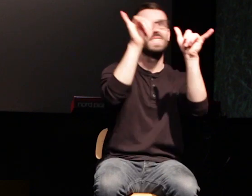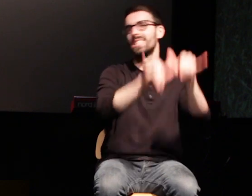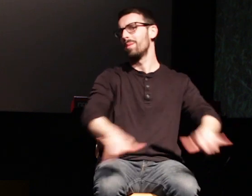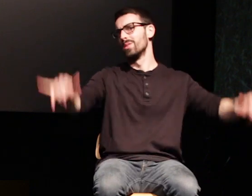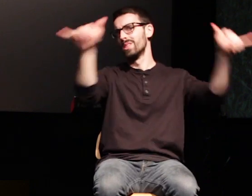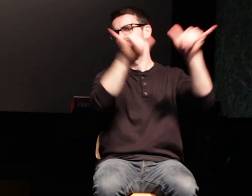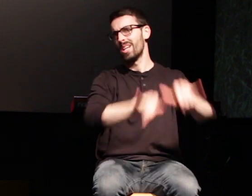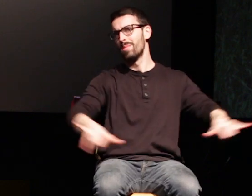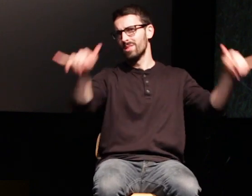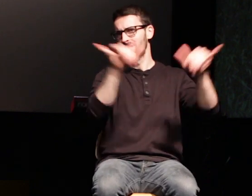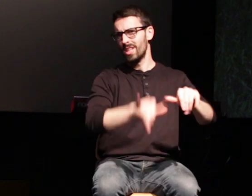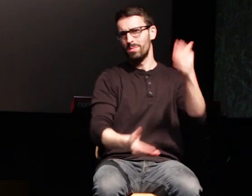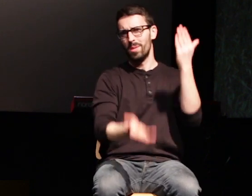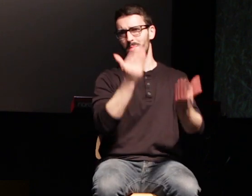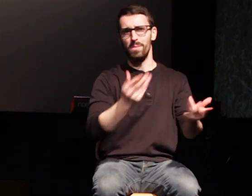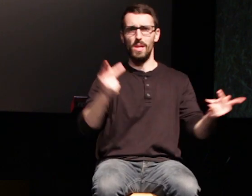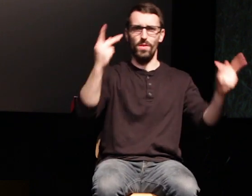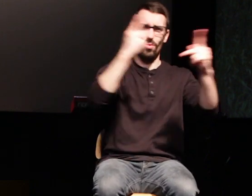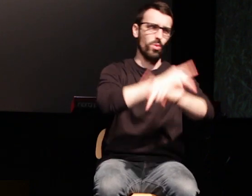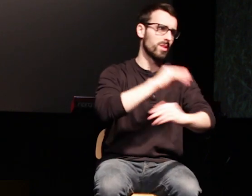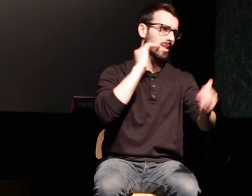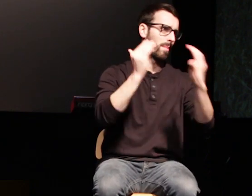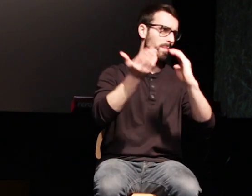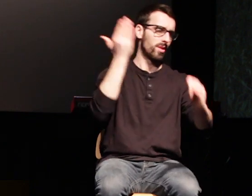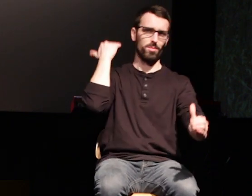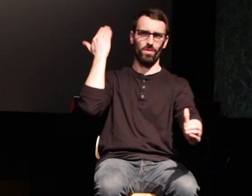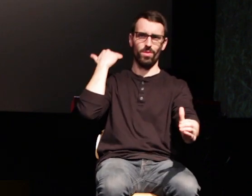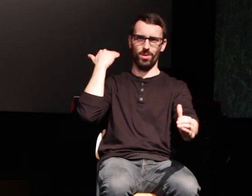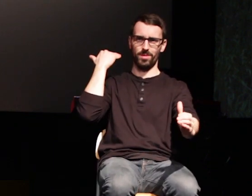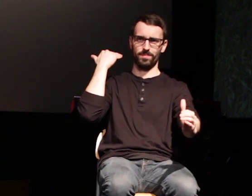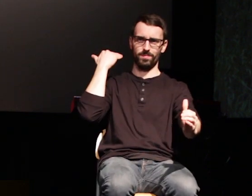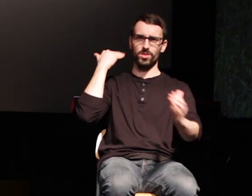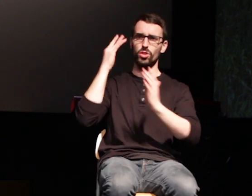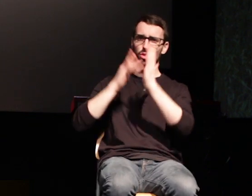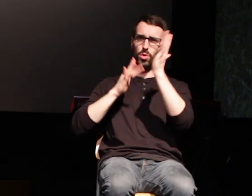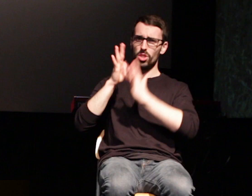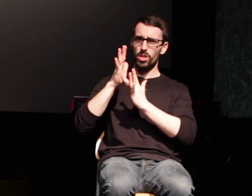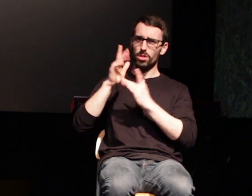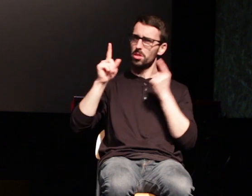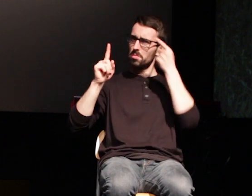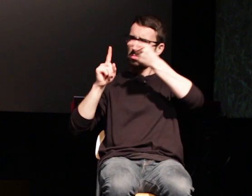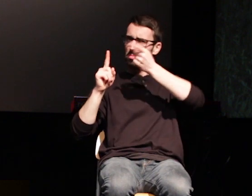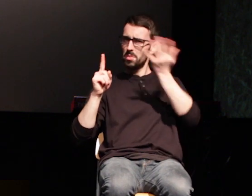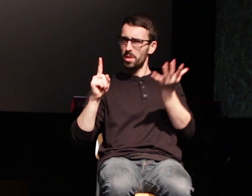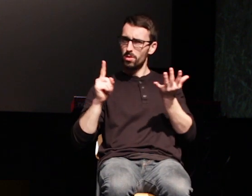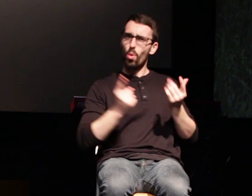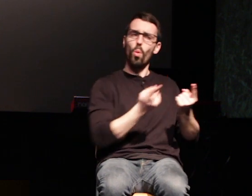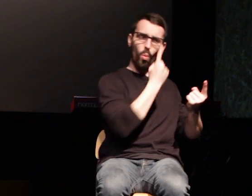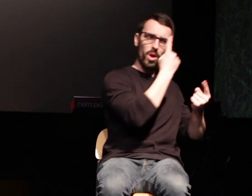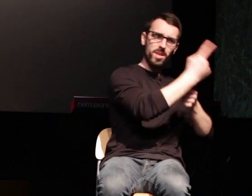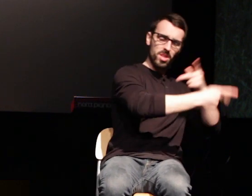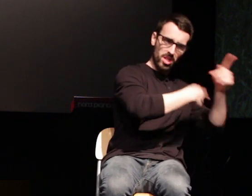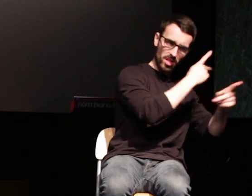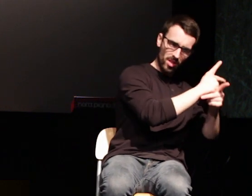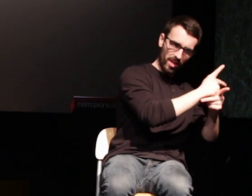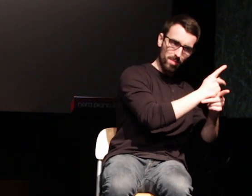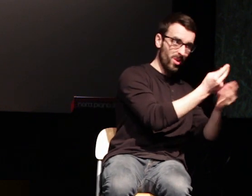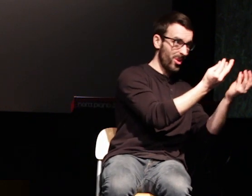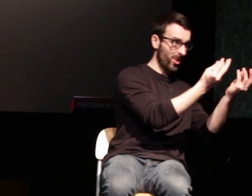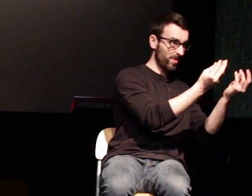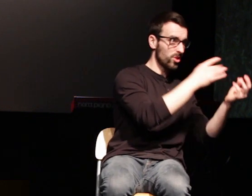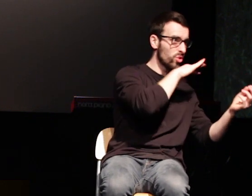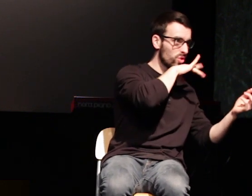worse. That's what Jesus is getting at, and he's saying, one type of soil, it doesn't take,